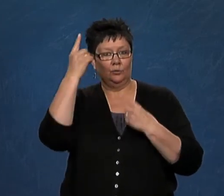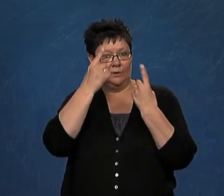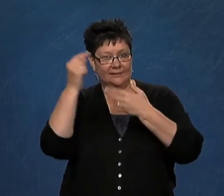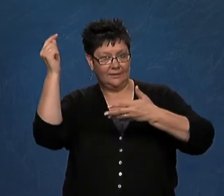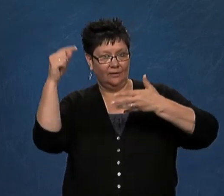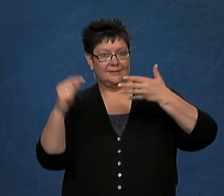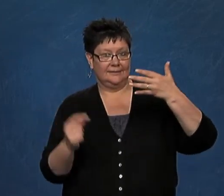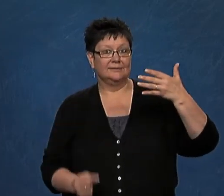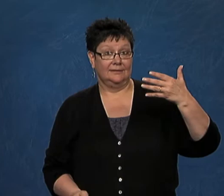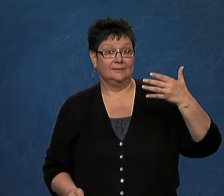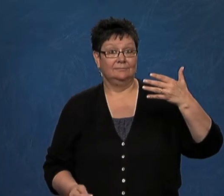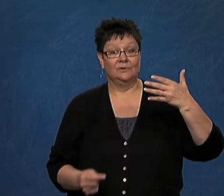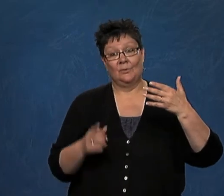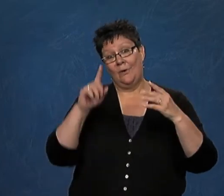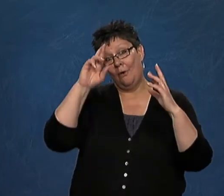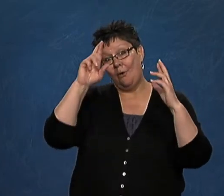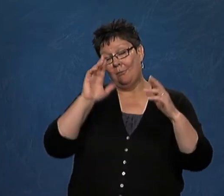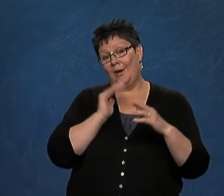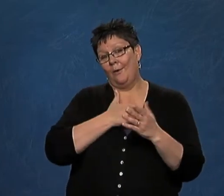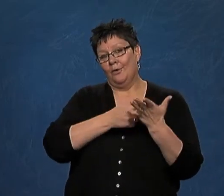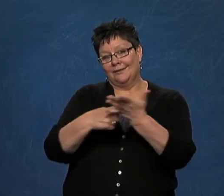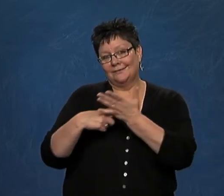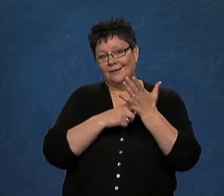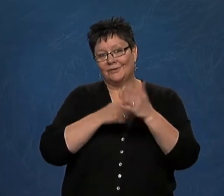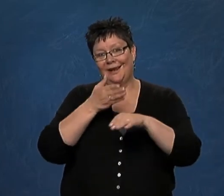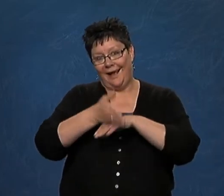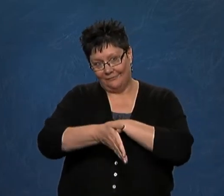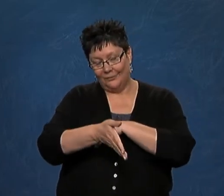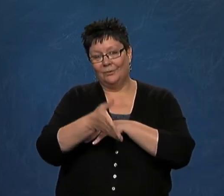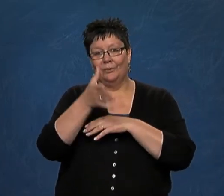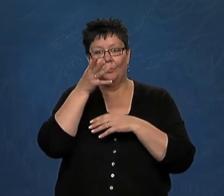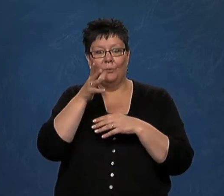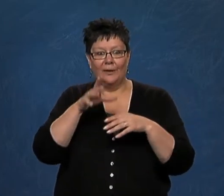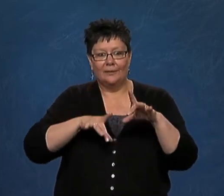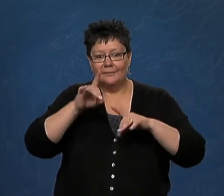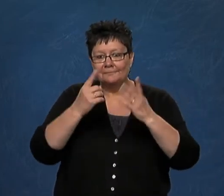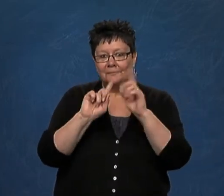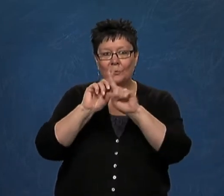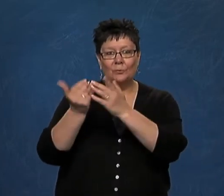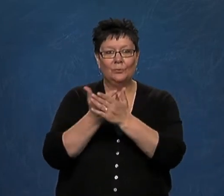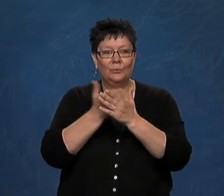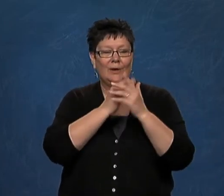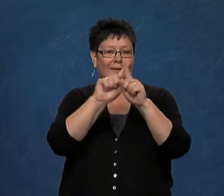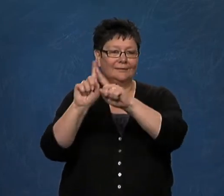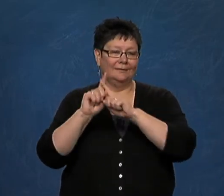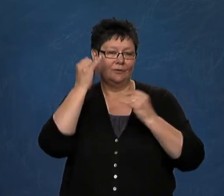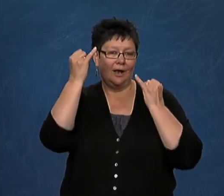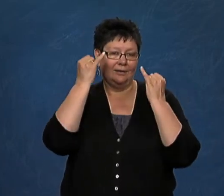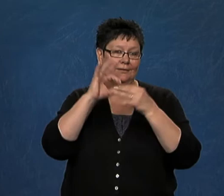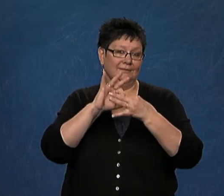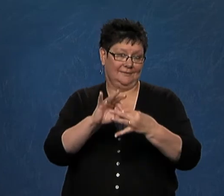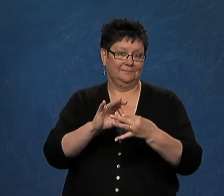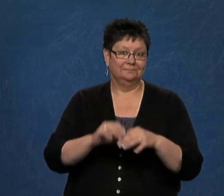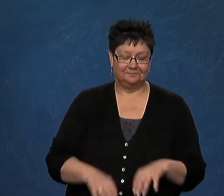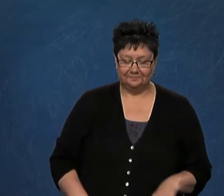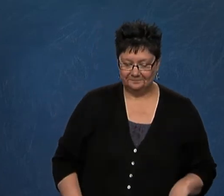use VRI and to look at all of the considerations of using it. And of course, after the discussion, I'm hoping